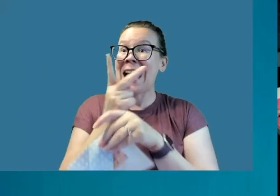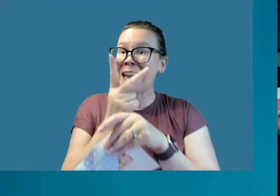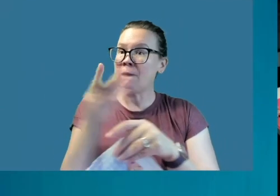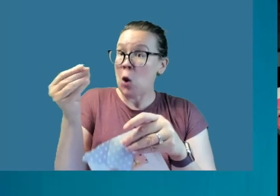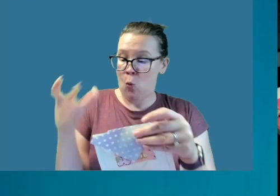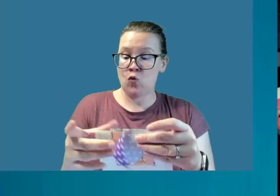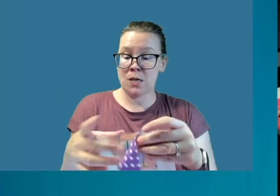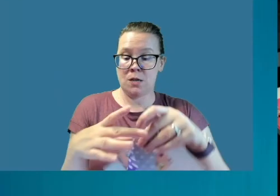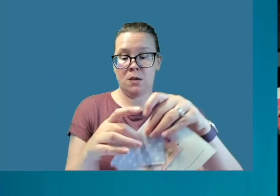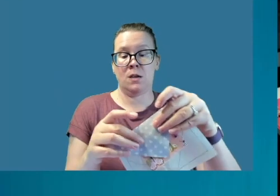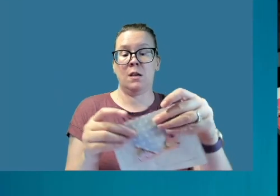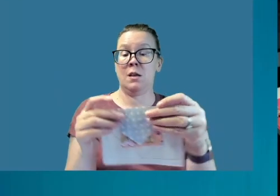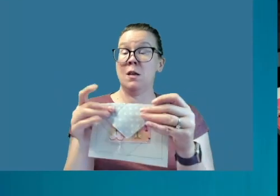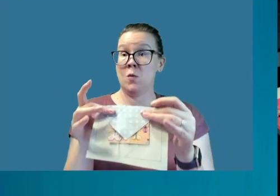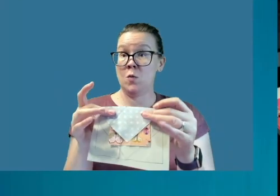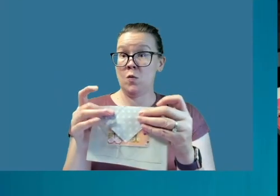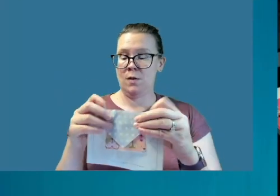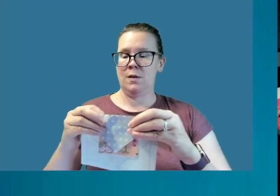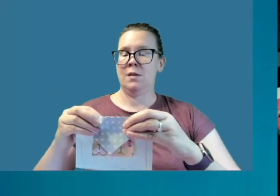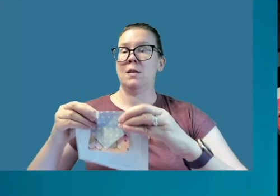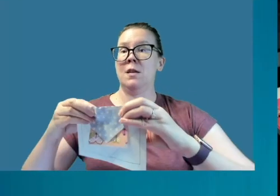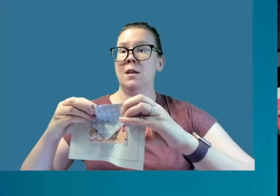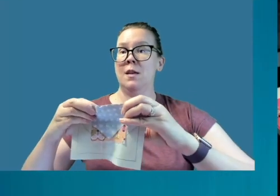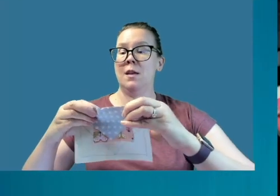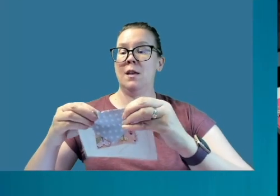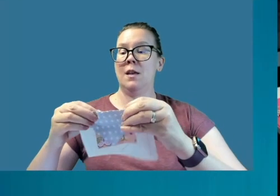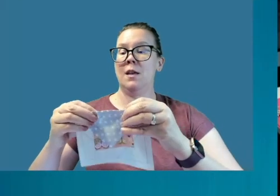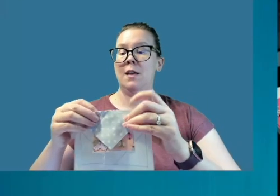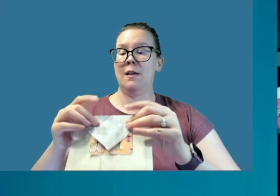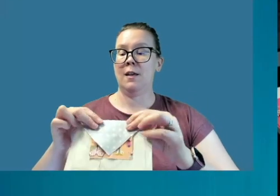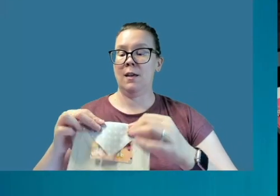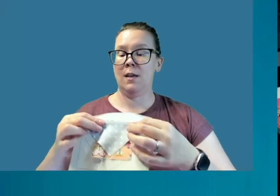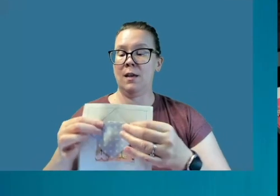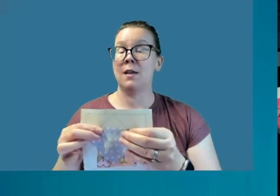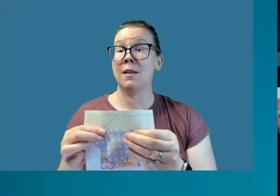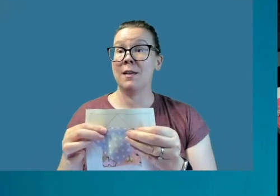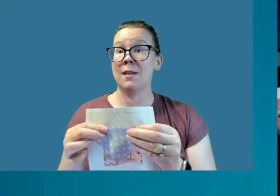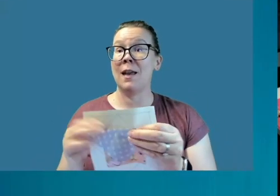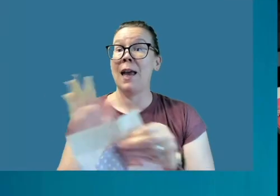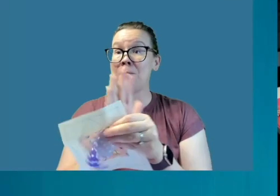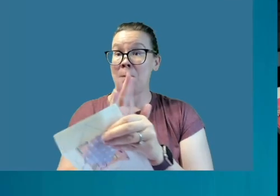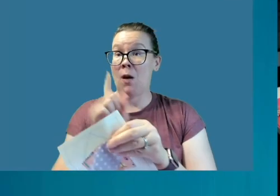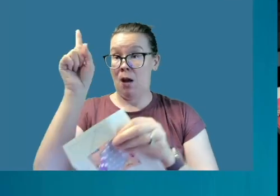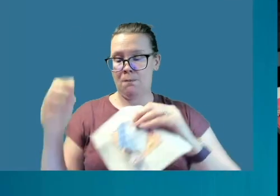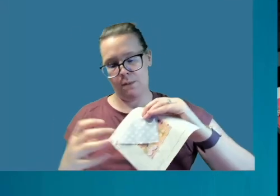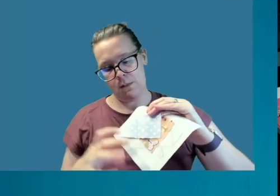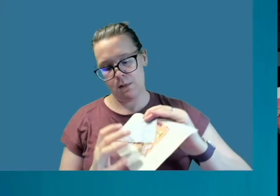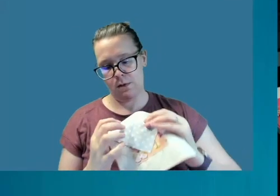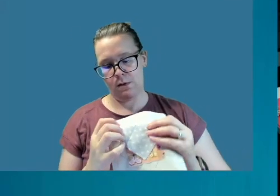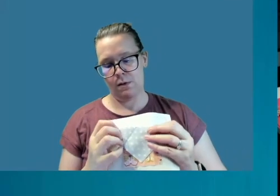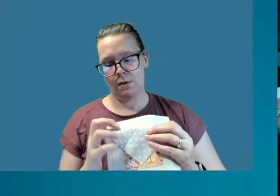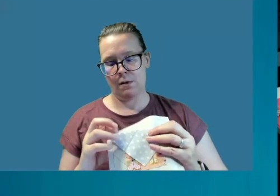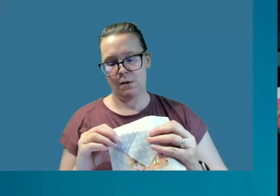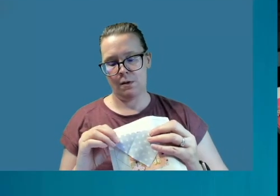So when you pick this up, be very careful to hold the 2 edges of that piece number 2 so it doesn't slide around. You want to